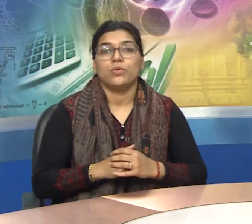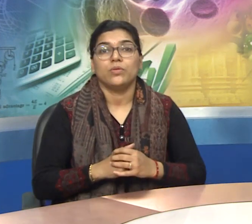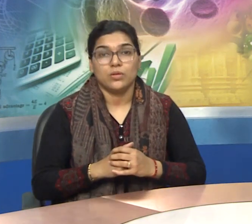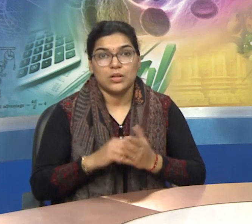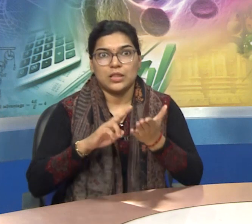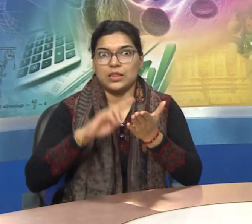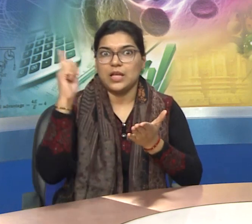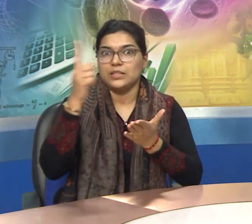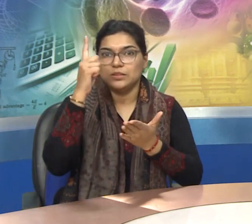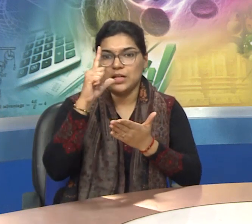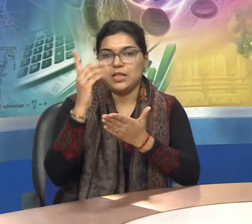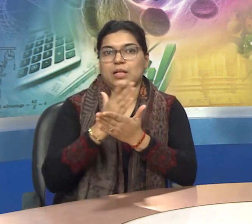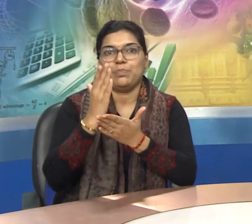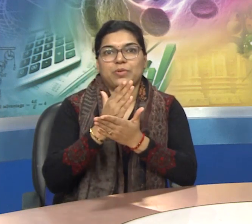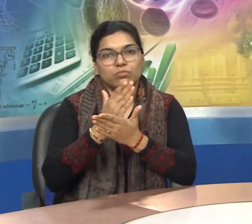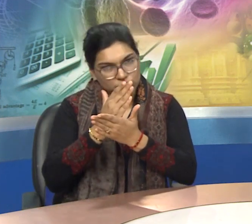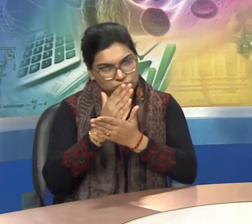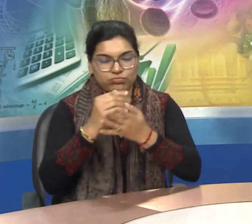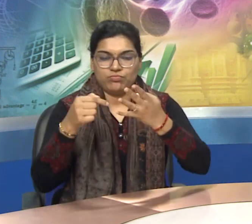one is national libraries.